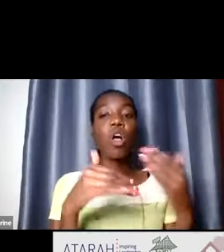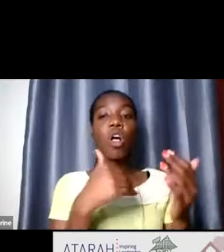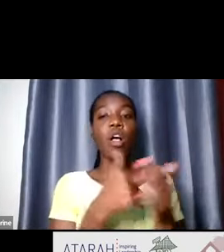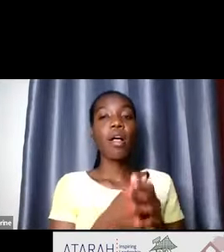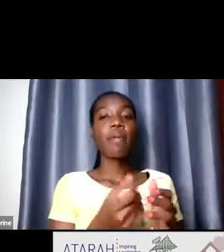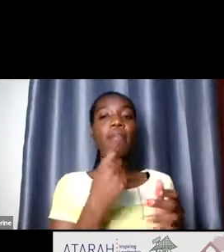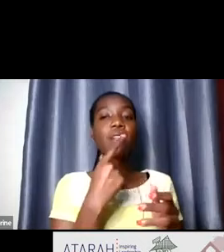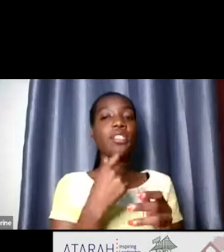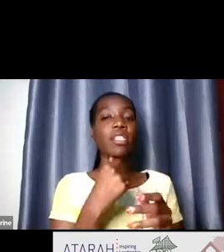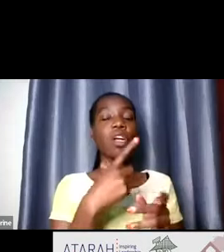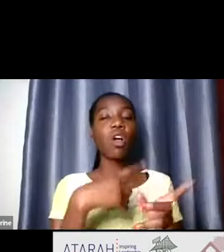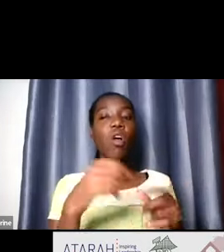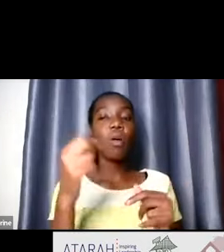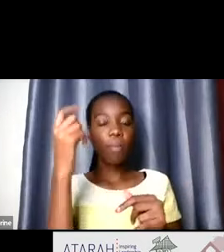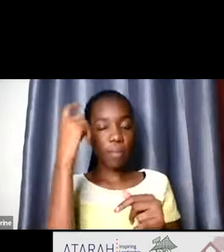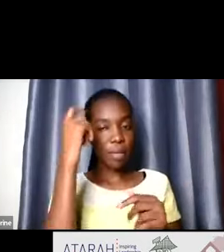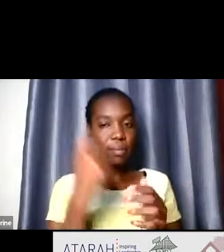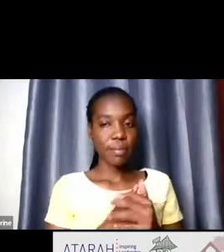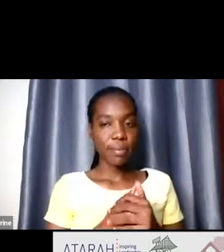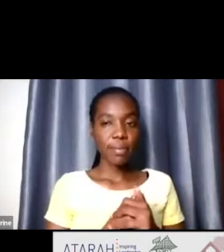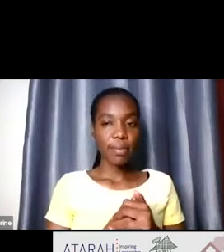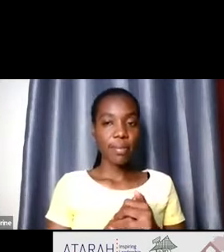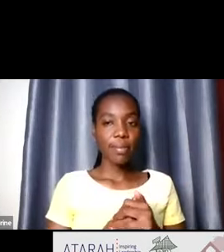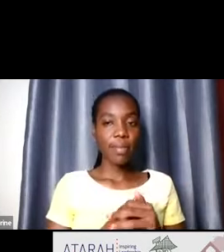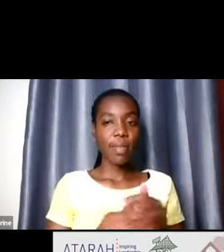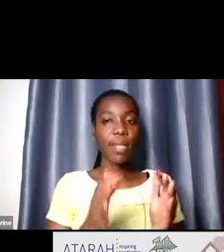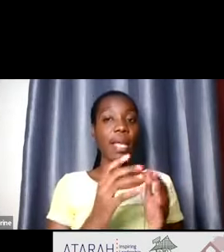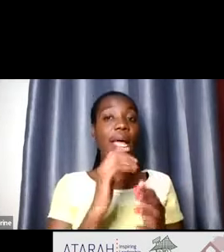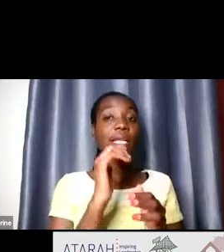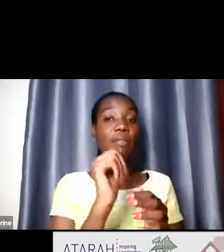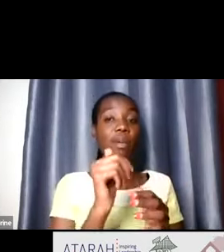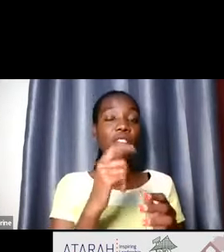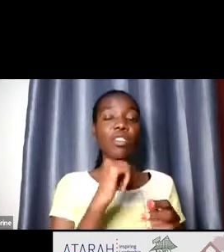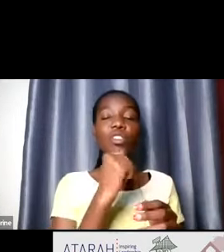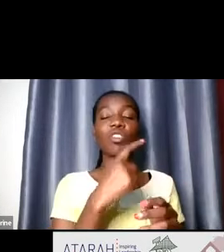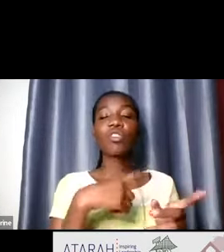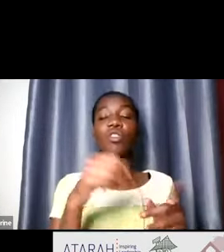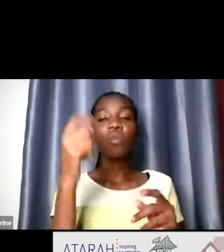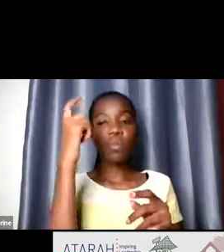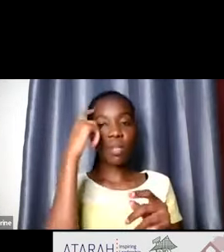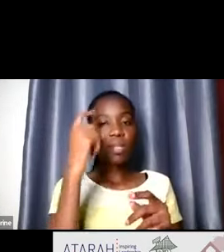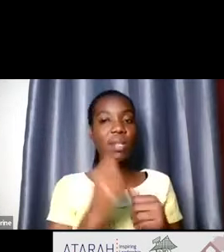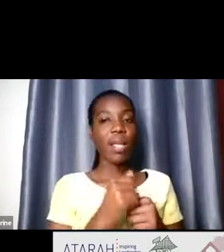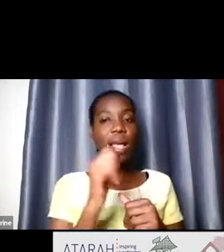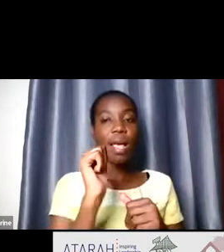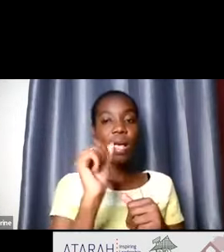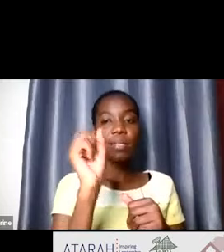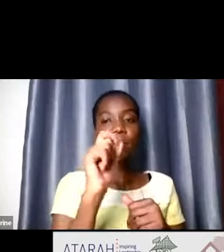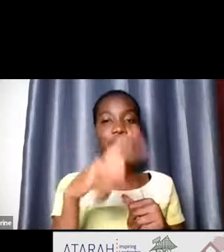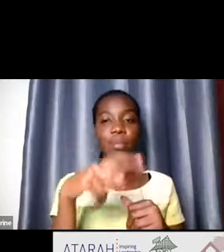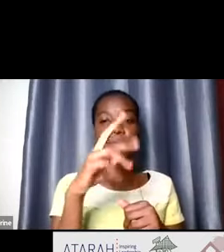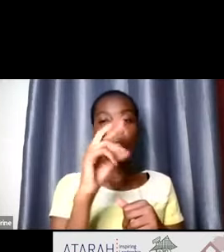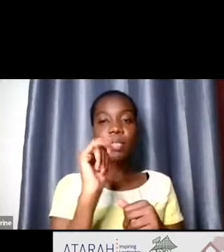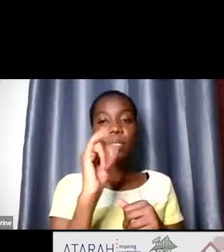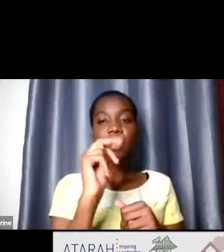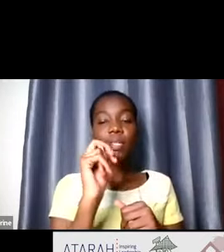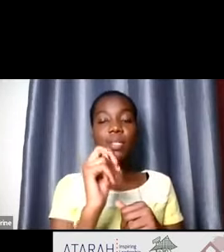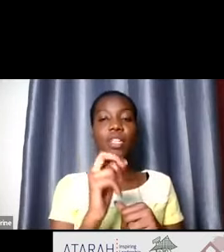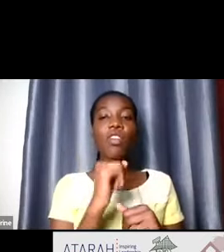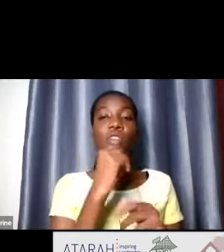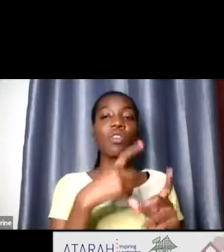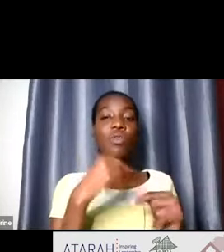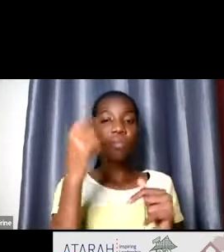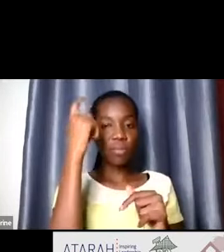to the brain? Antibiotics don't go to the brain. Aspirin does not go to the brain. In fact, if you have a